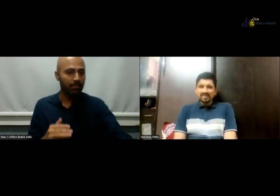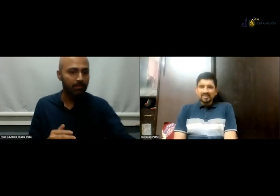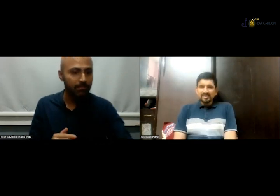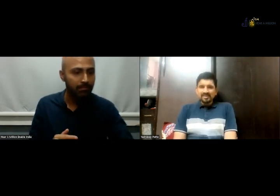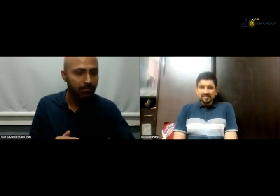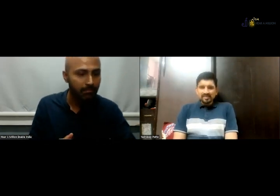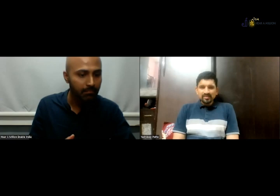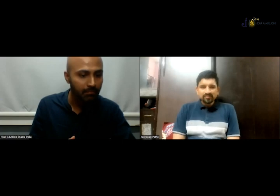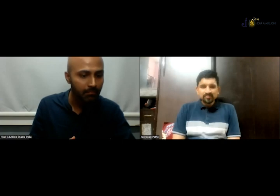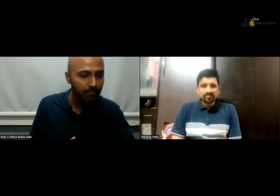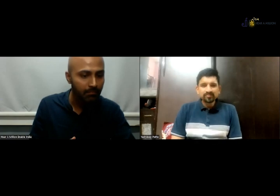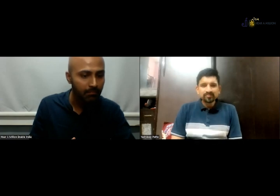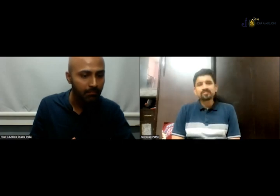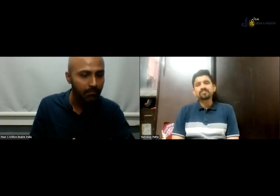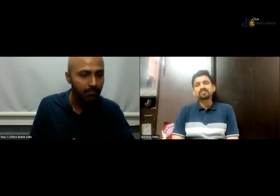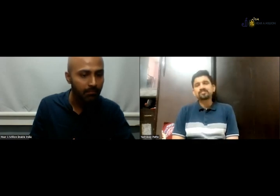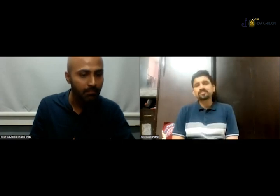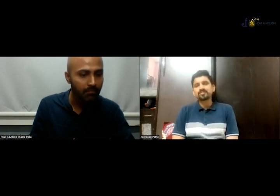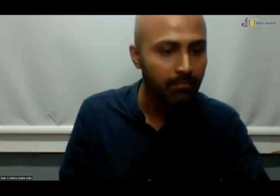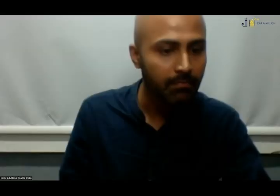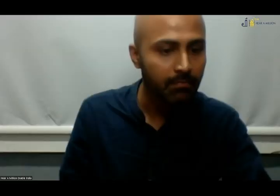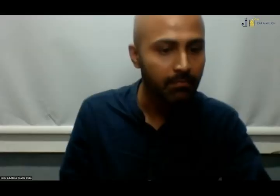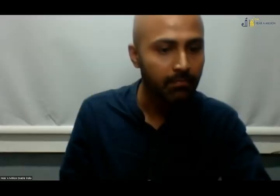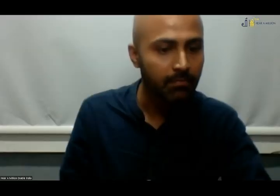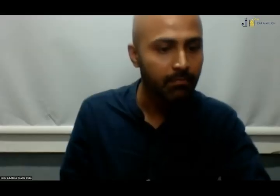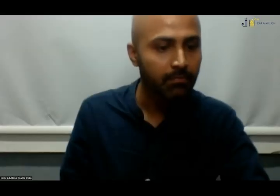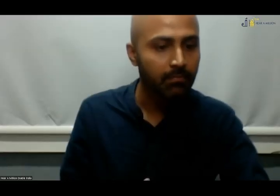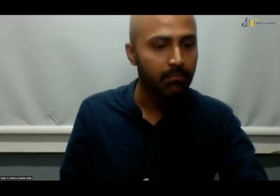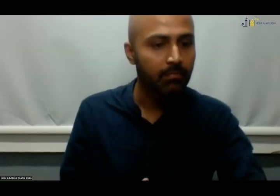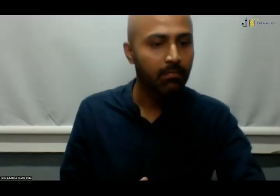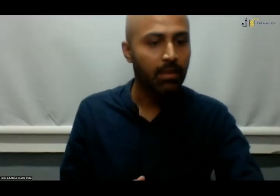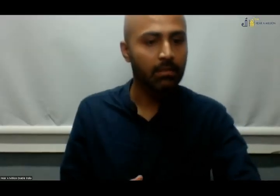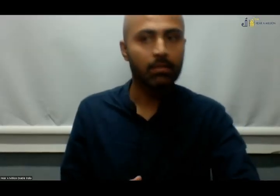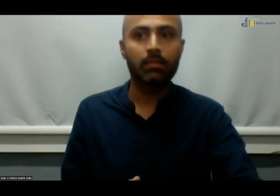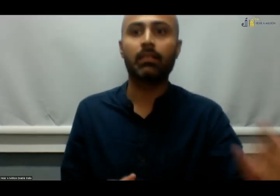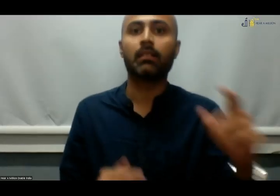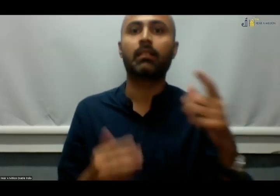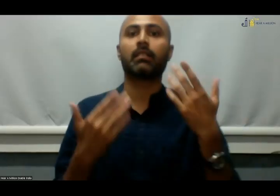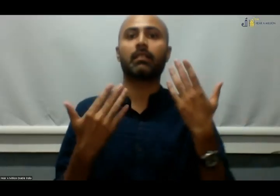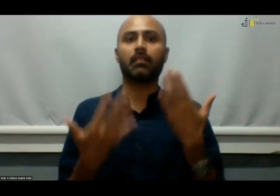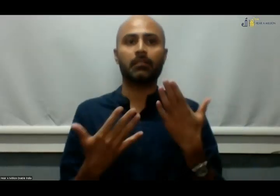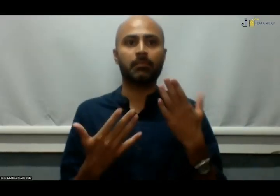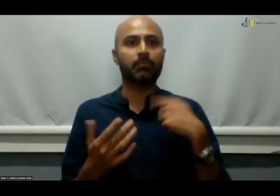and, whatever you shared, her memory and everything.